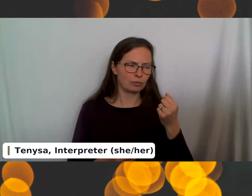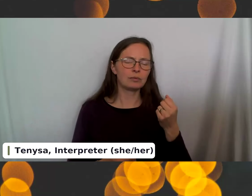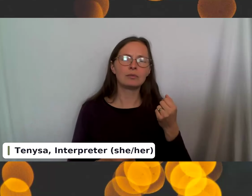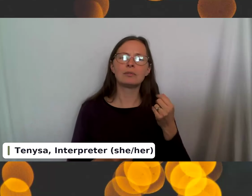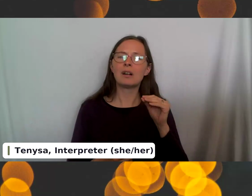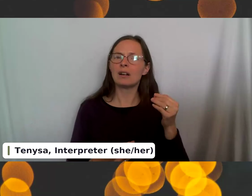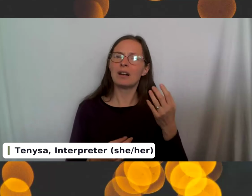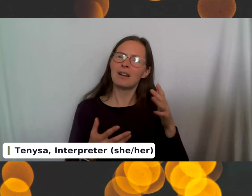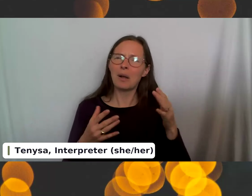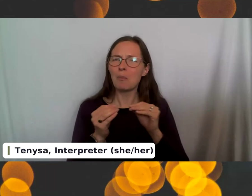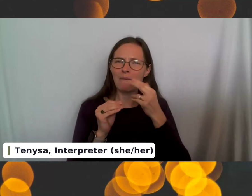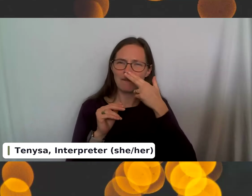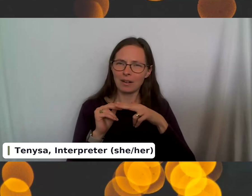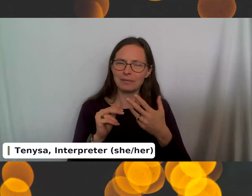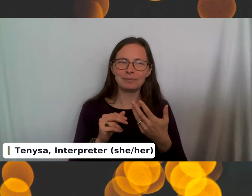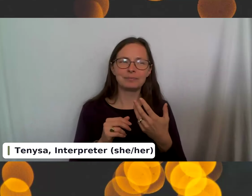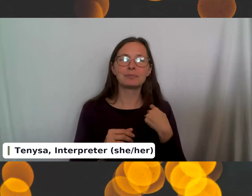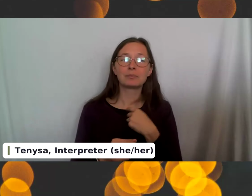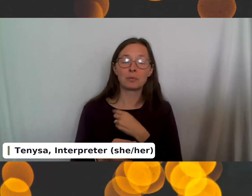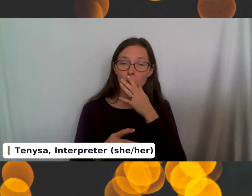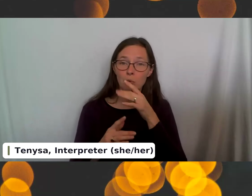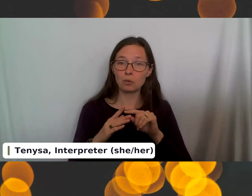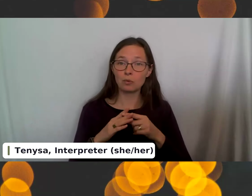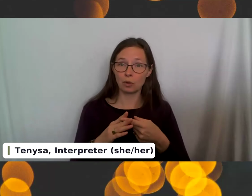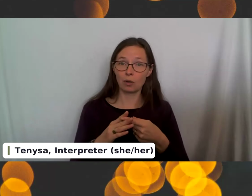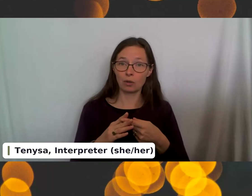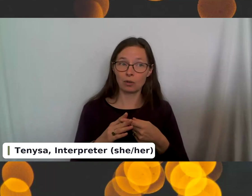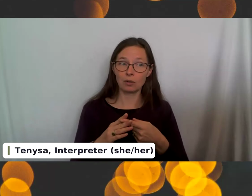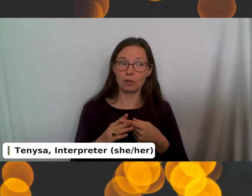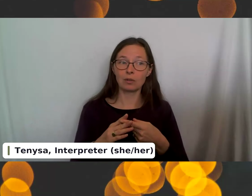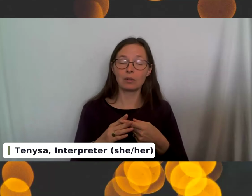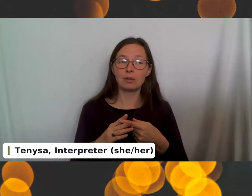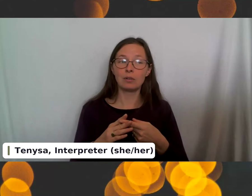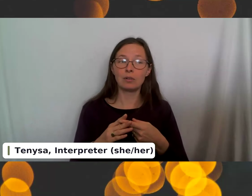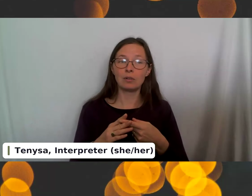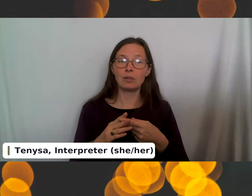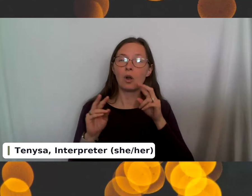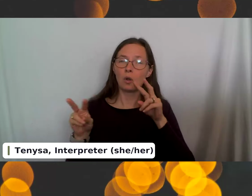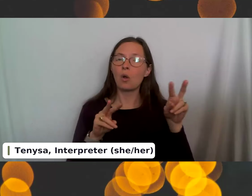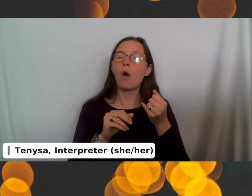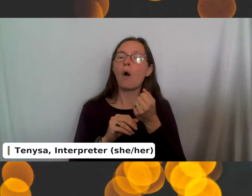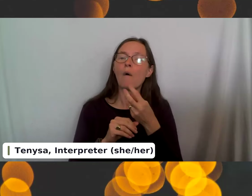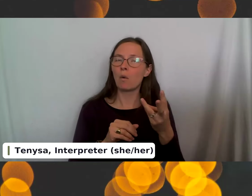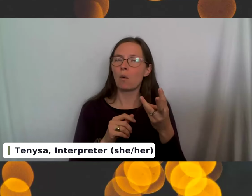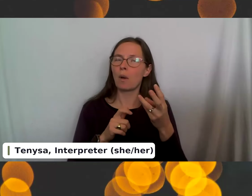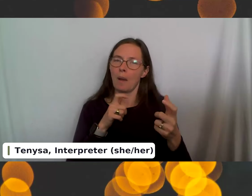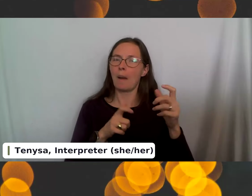in a way, we're going to start by looking at a few major arcana cards today.